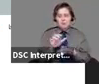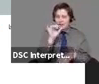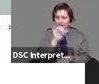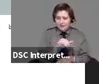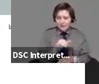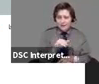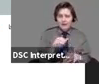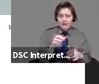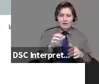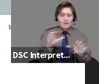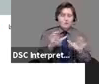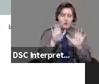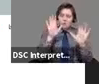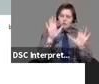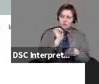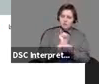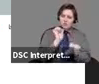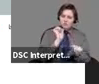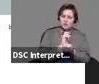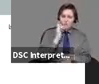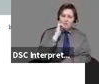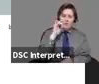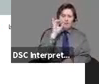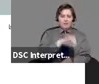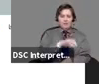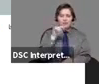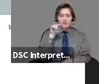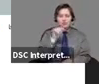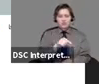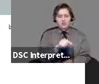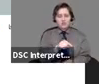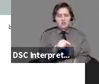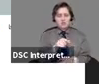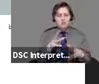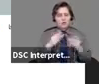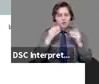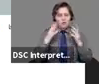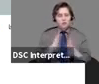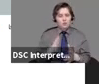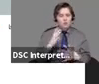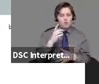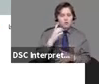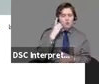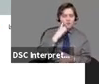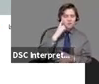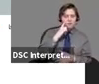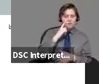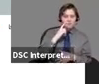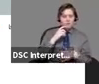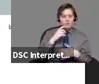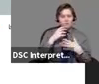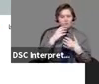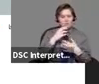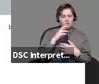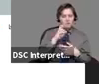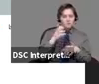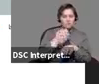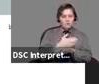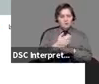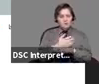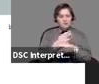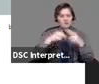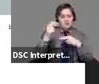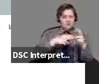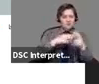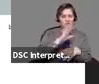and doing a great job of that. And she is the owner of Arc Restoration and Construction and does a great job. And